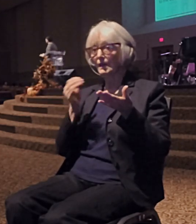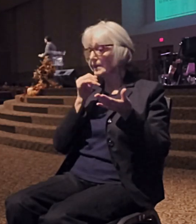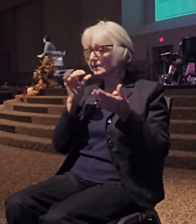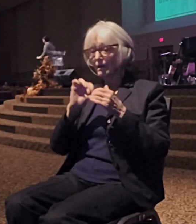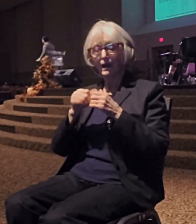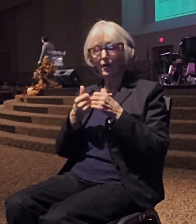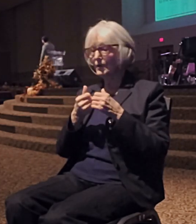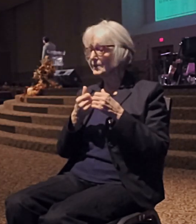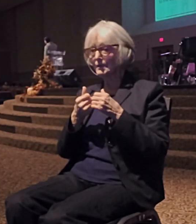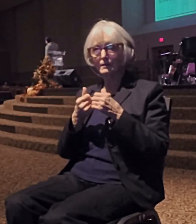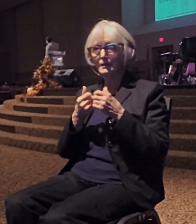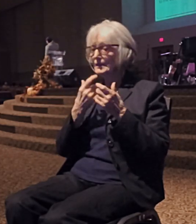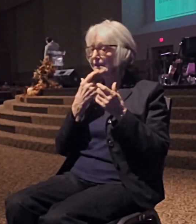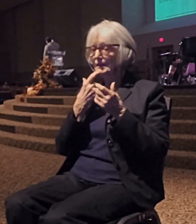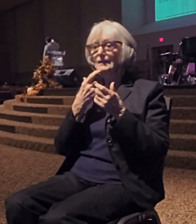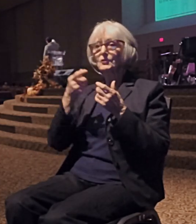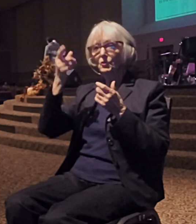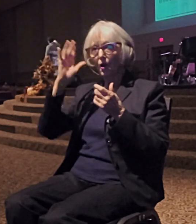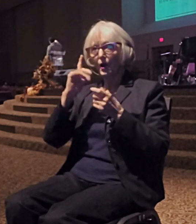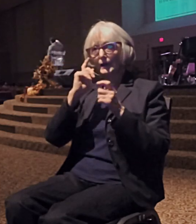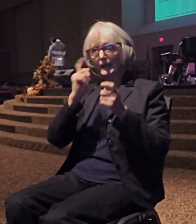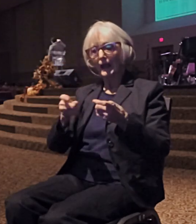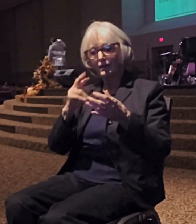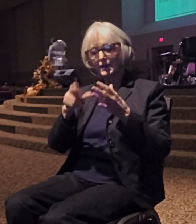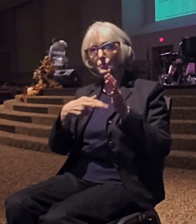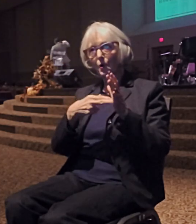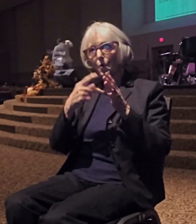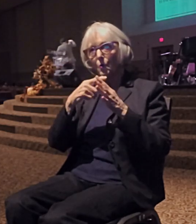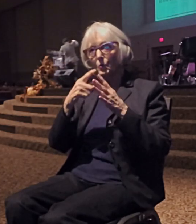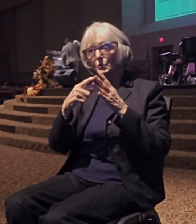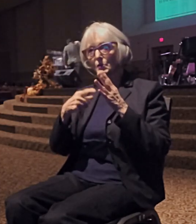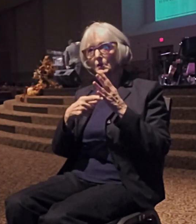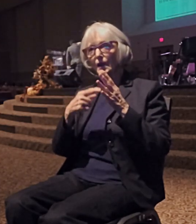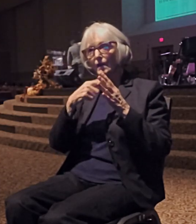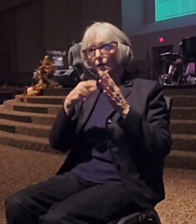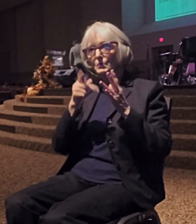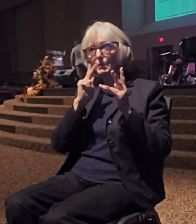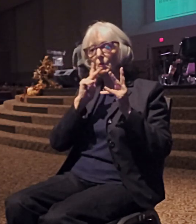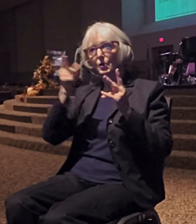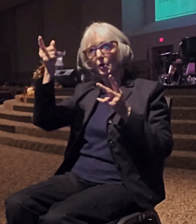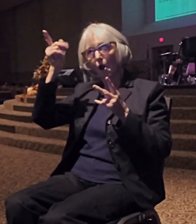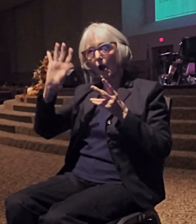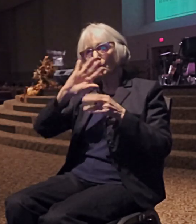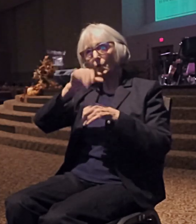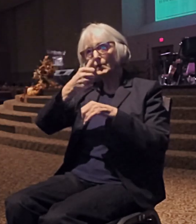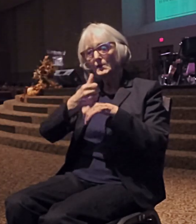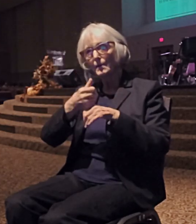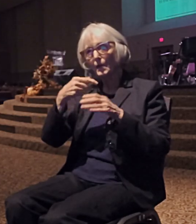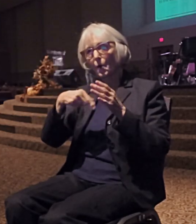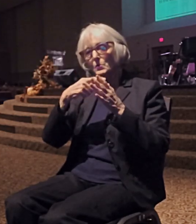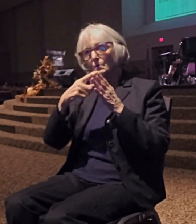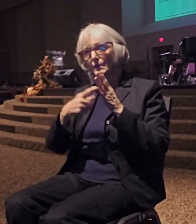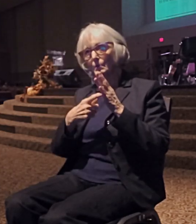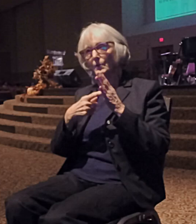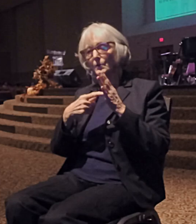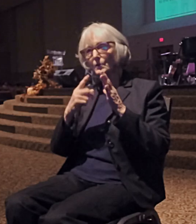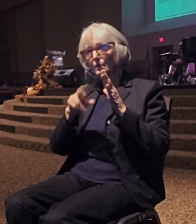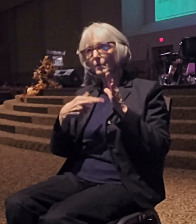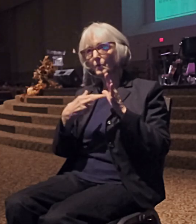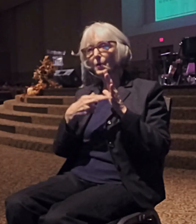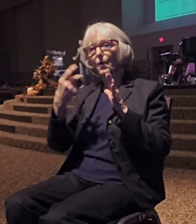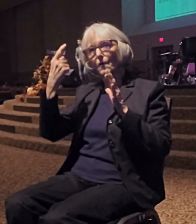how it reads. It says God gave these roles, these people God raised up and put in these roles. God did